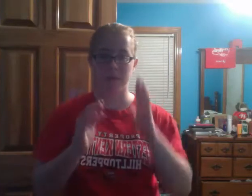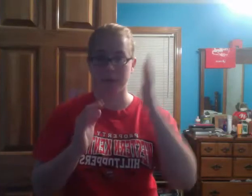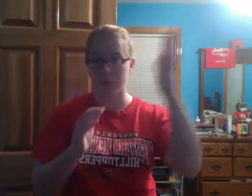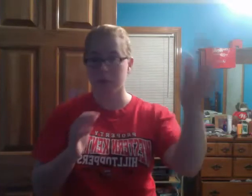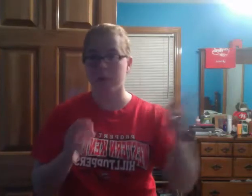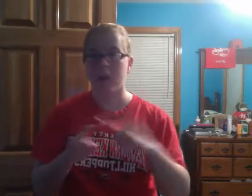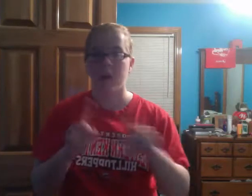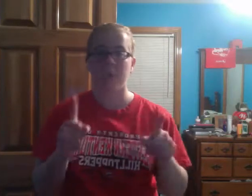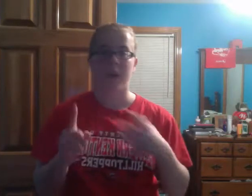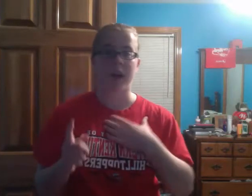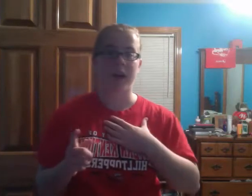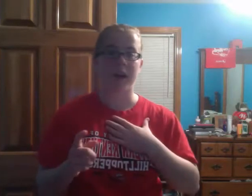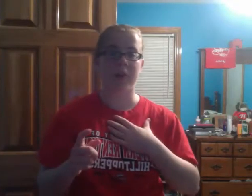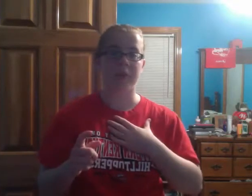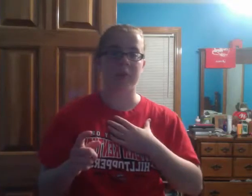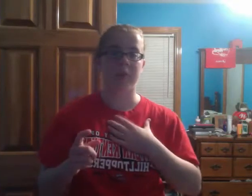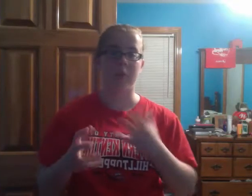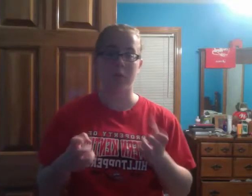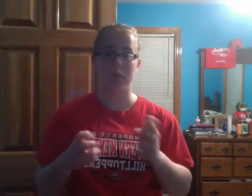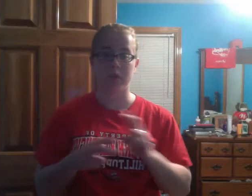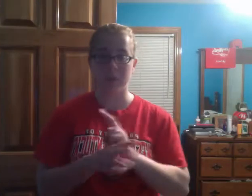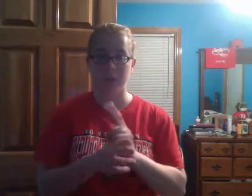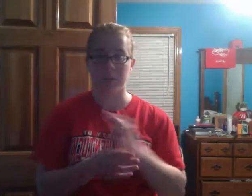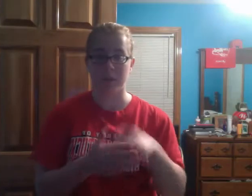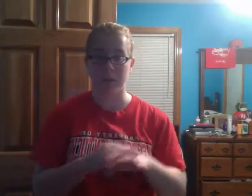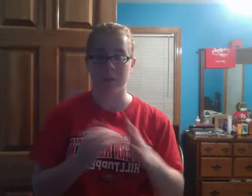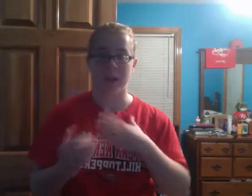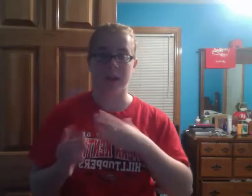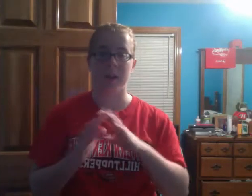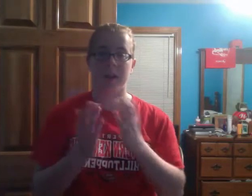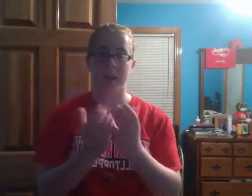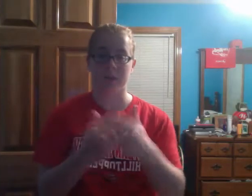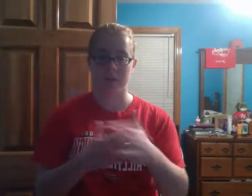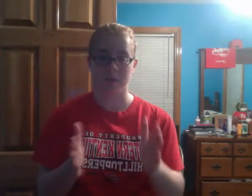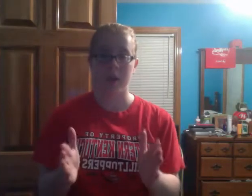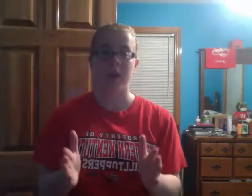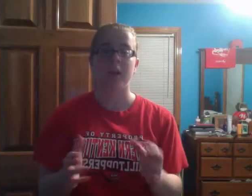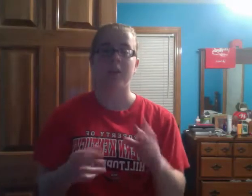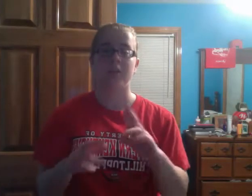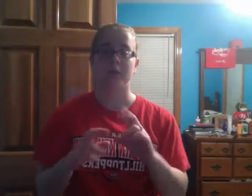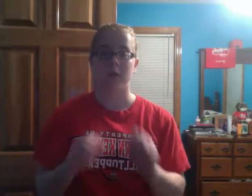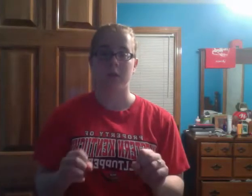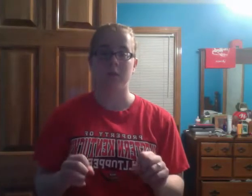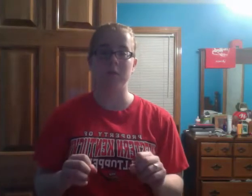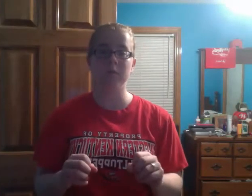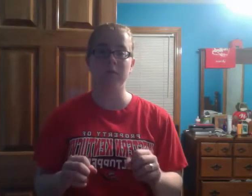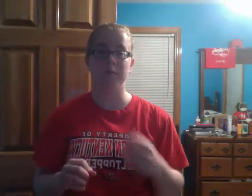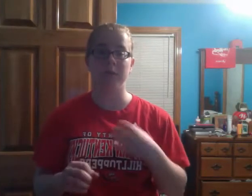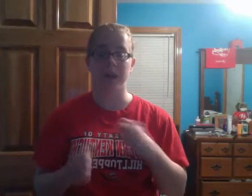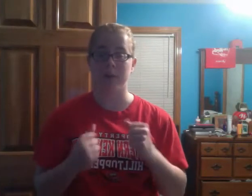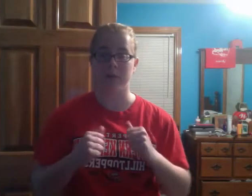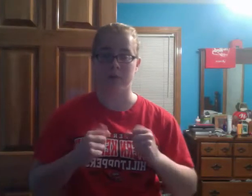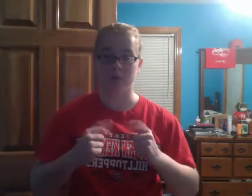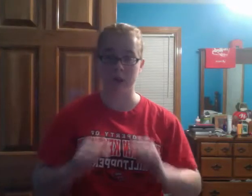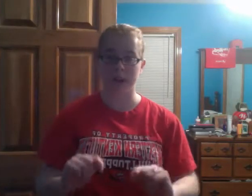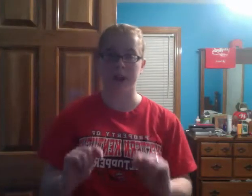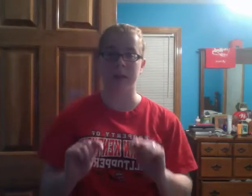future, but I want to use it in my classroom. So I'm trying to